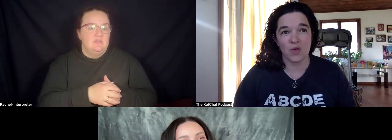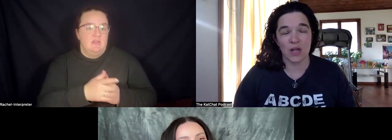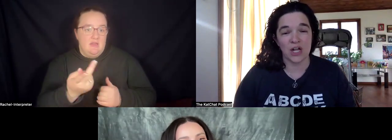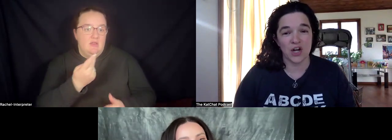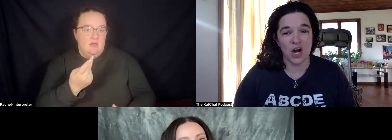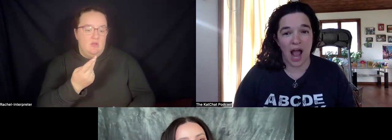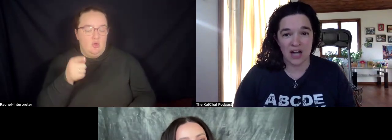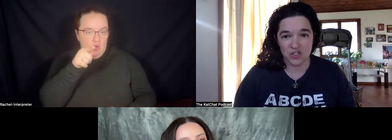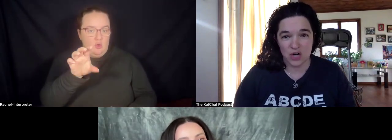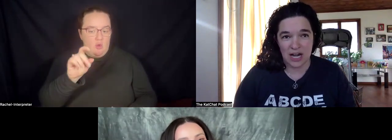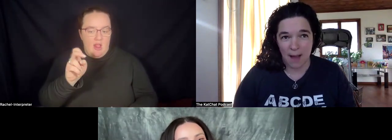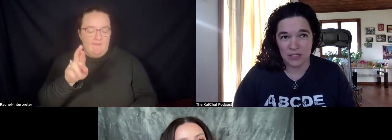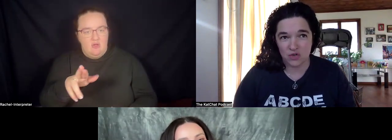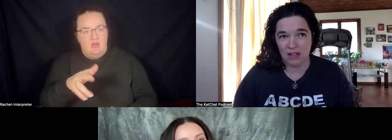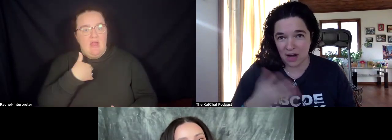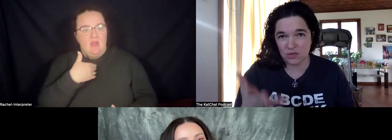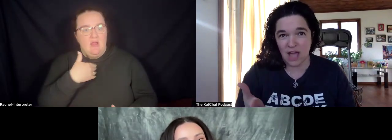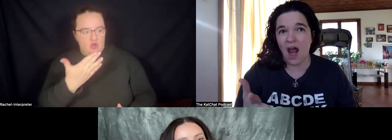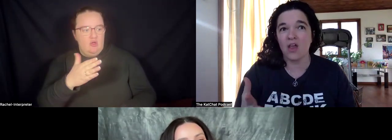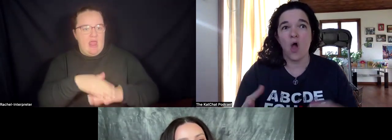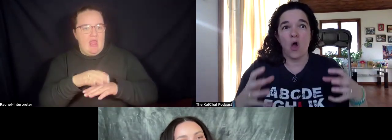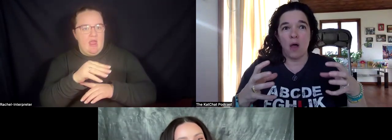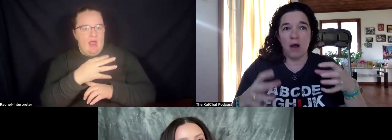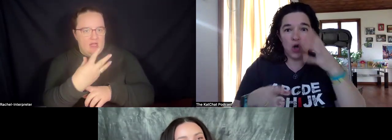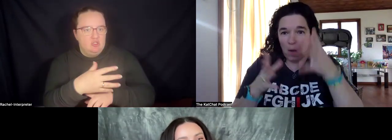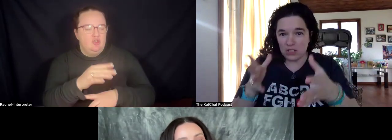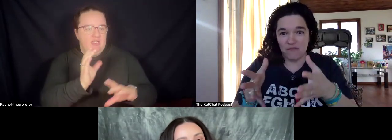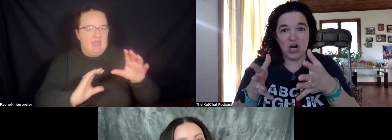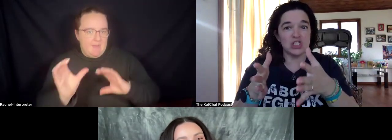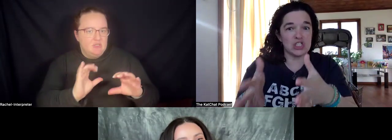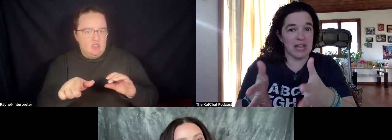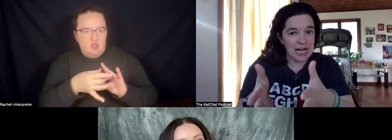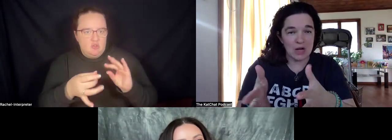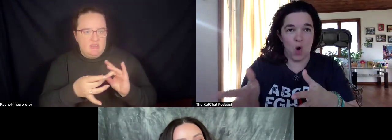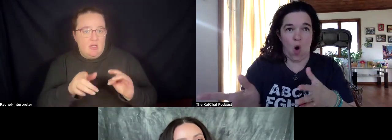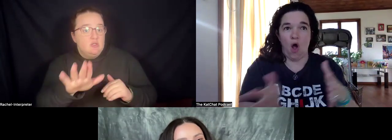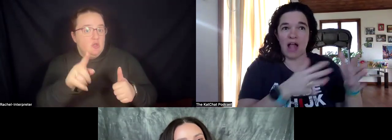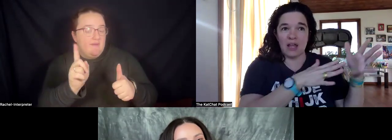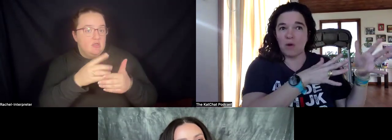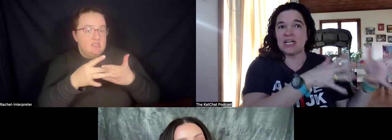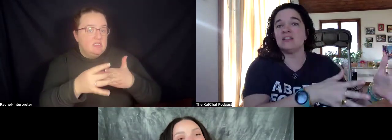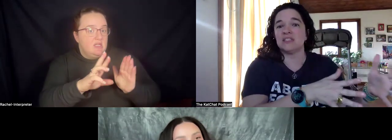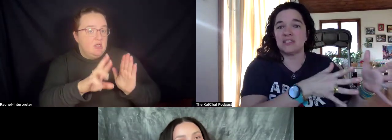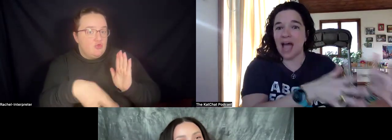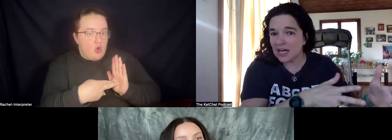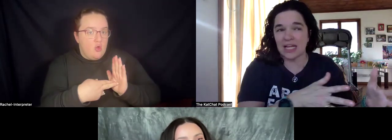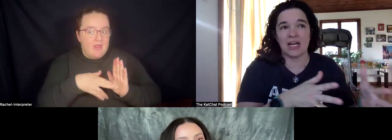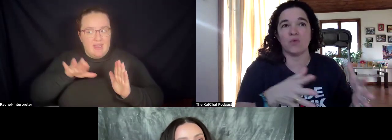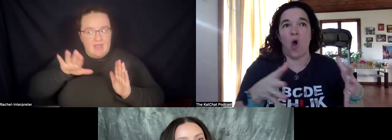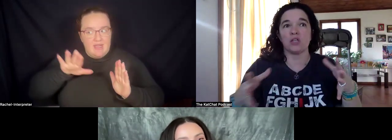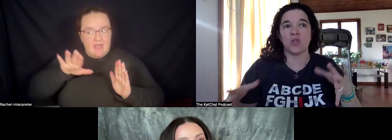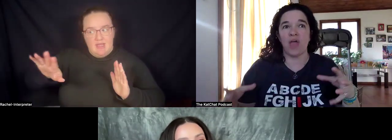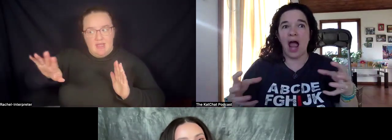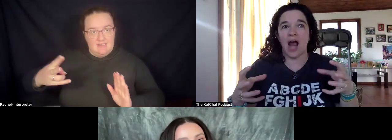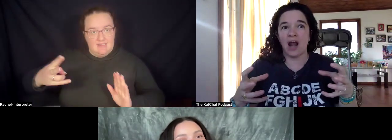Oliver had a really good on-screen chemistry. Like you said, it was your first leading role and it was second